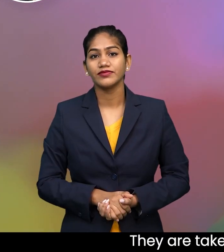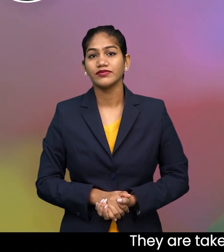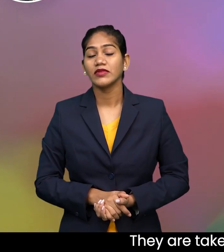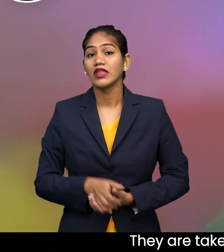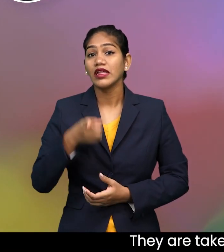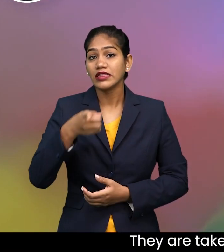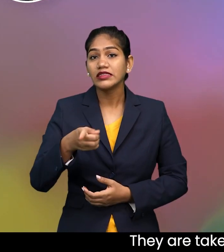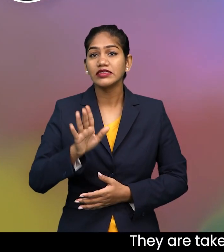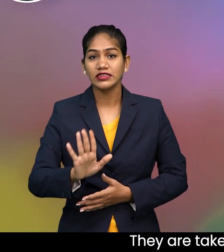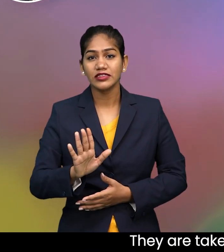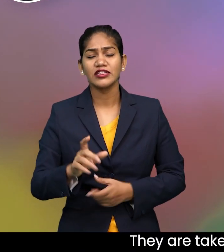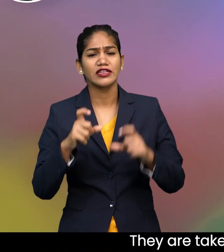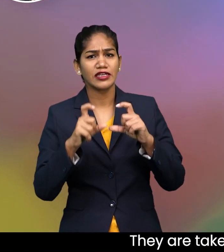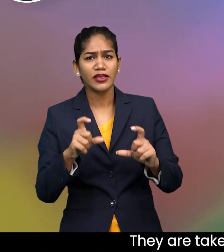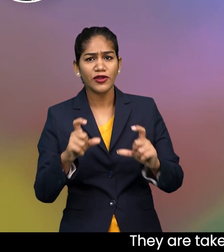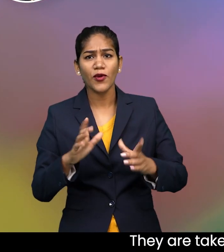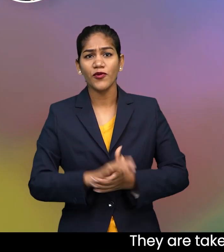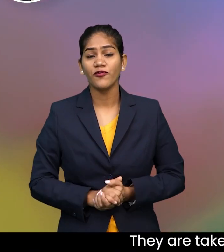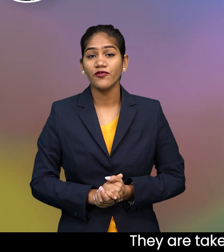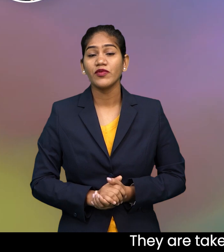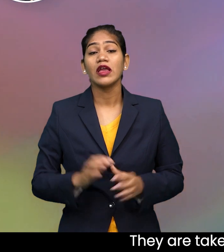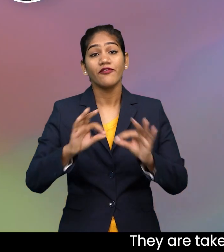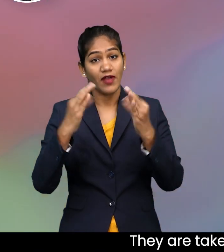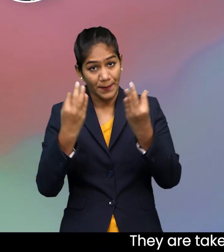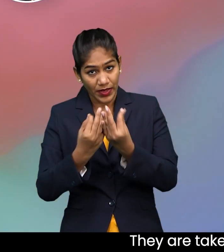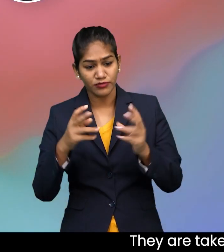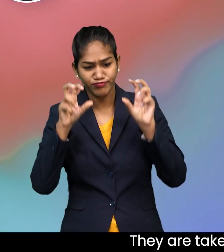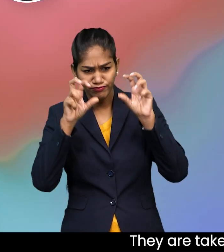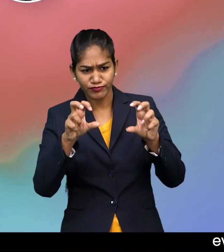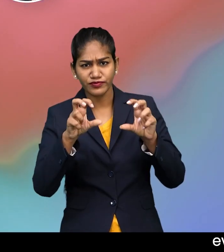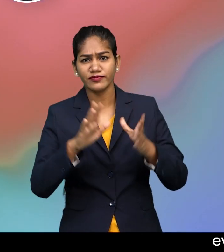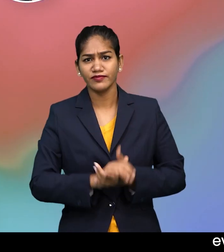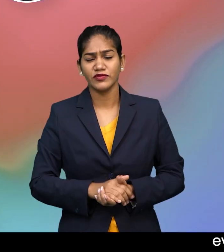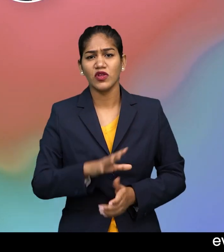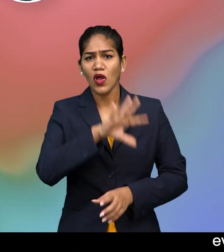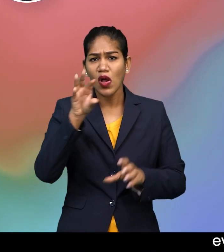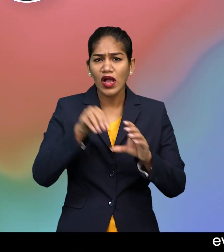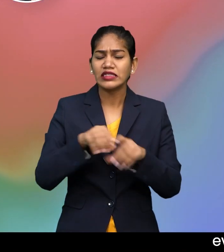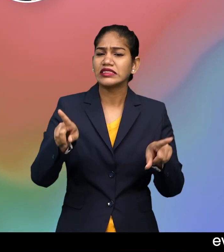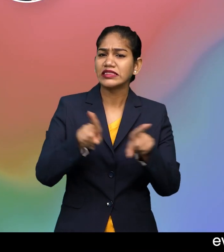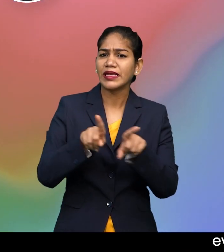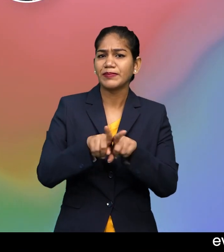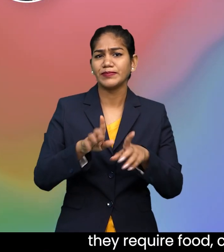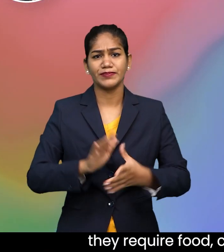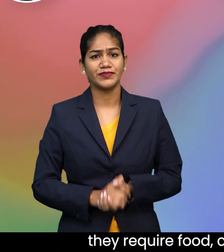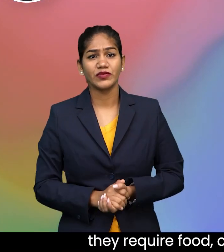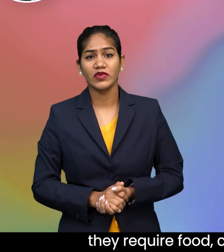They are taken care of by the family and, like everyone else, they require